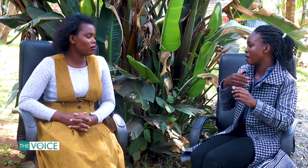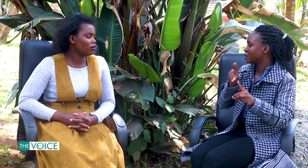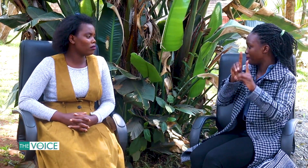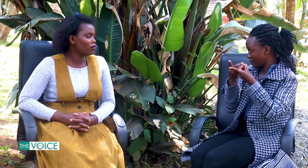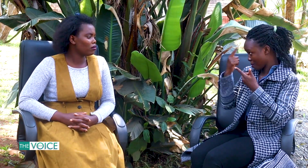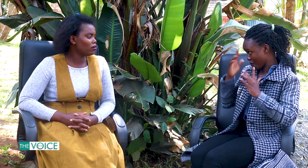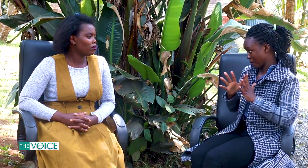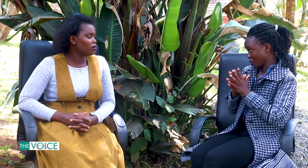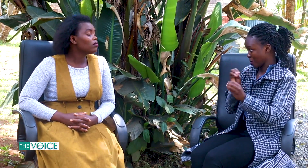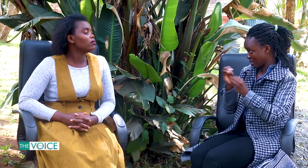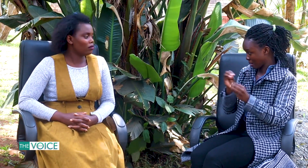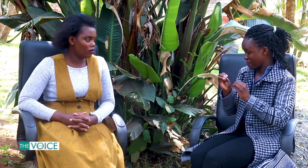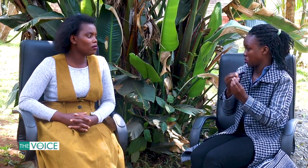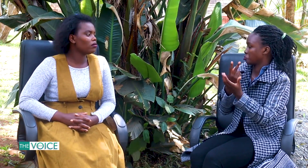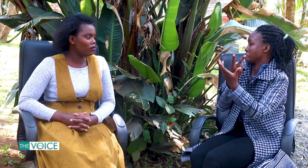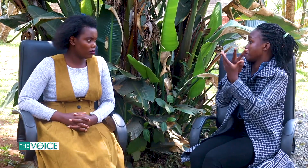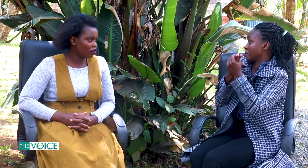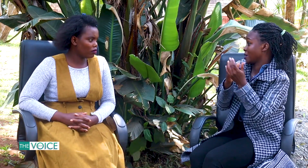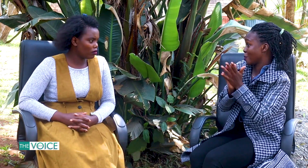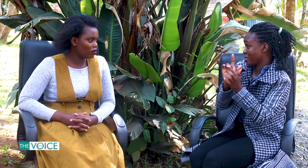had to change perspectives